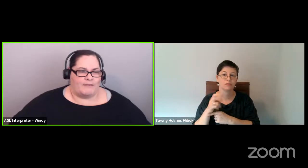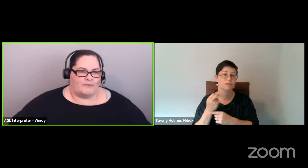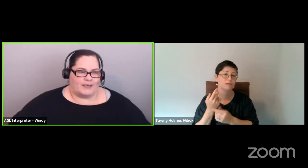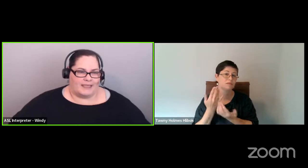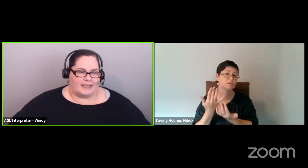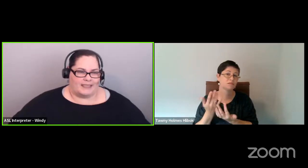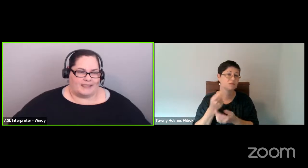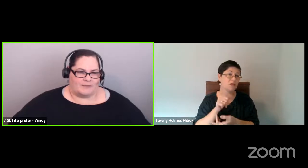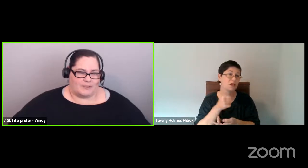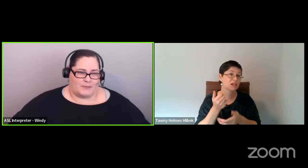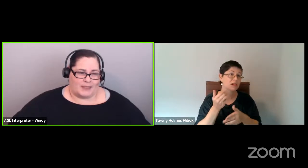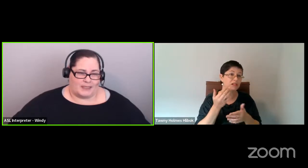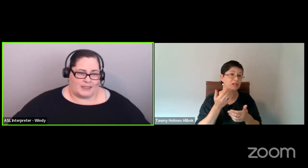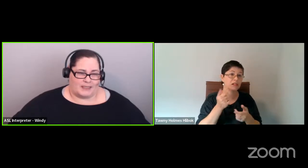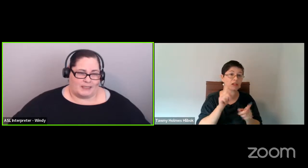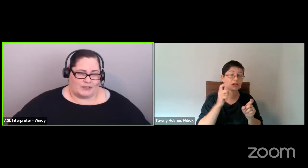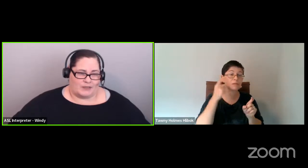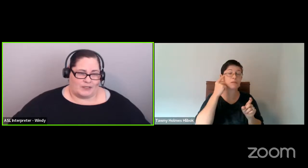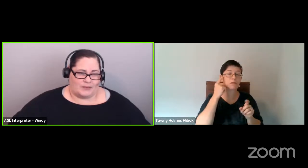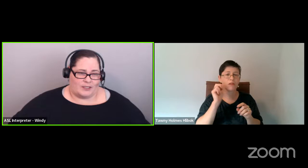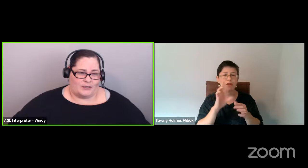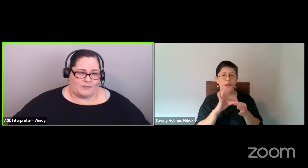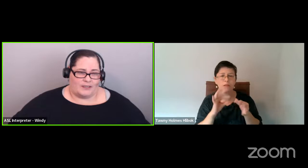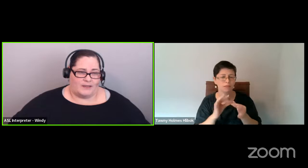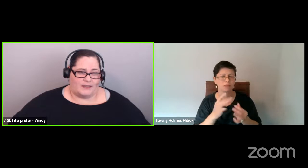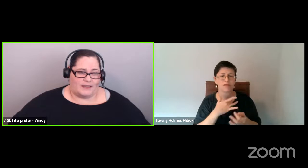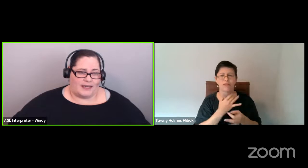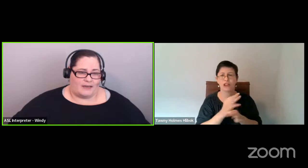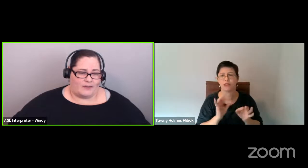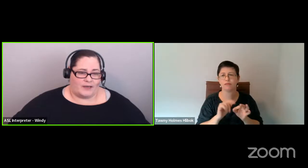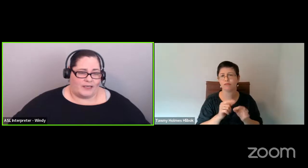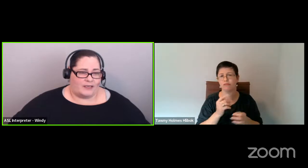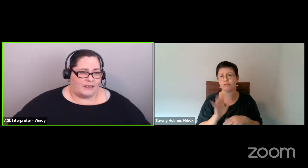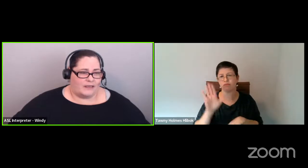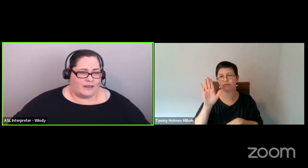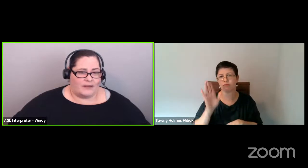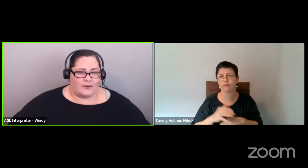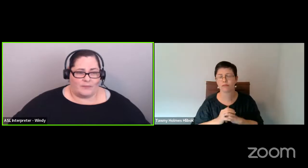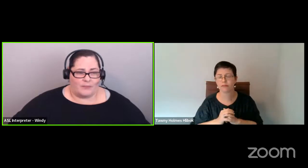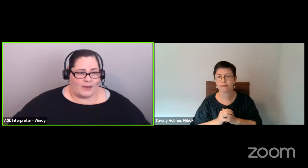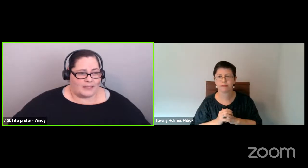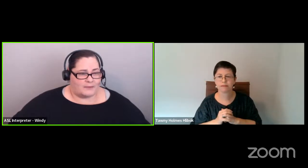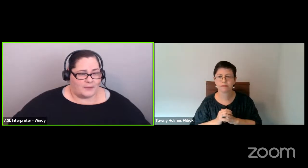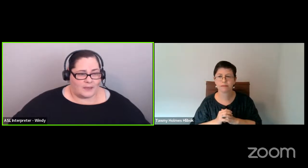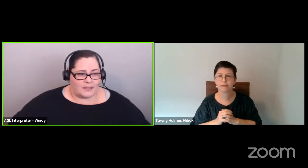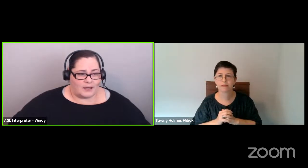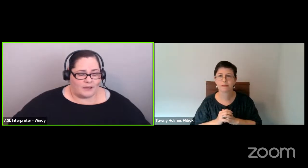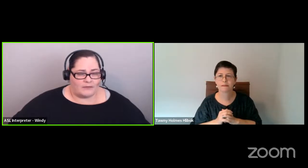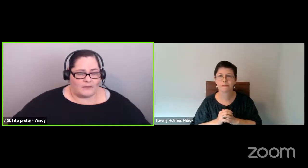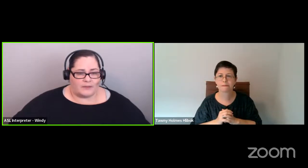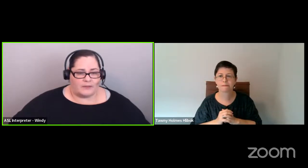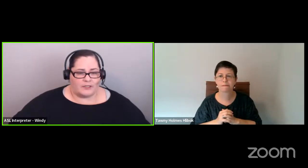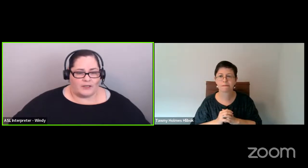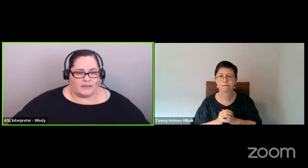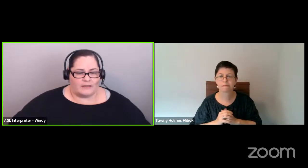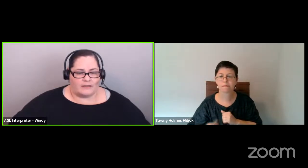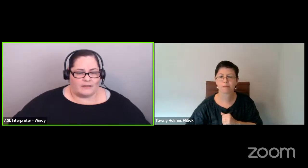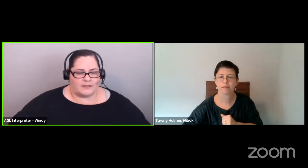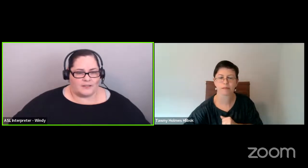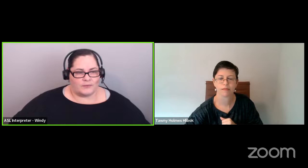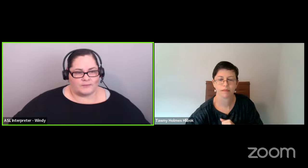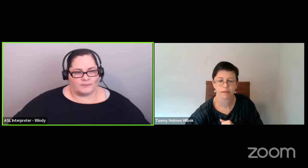I'm waiting for Nikki to respond to Jesus's question, but other than that, are there any other points that we want to talk about? If you want to raise